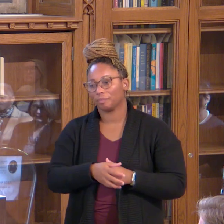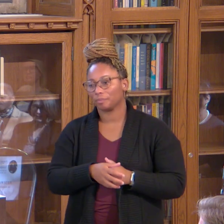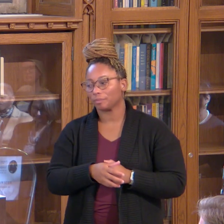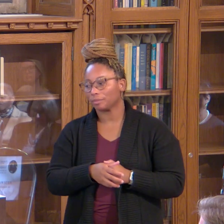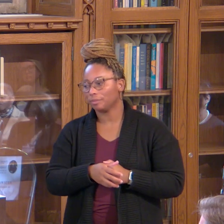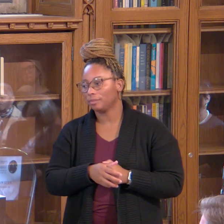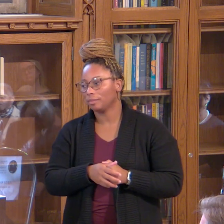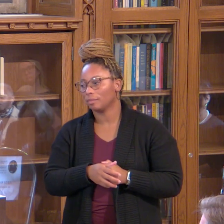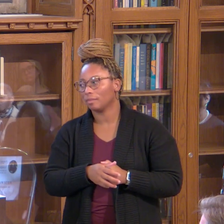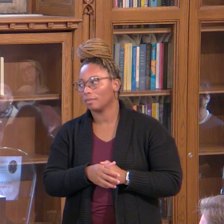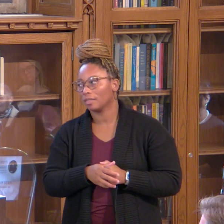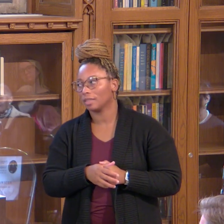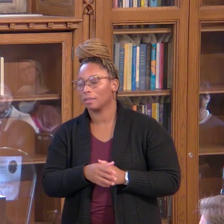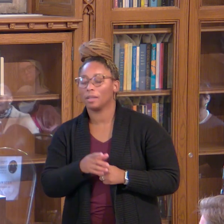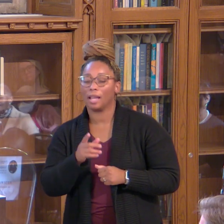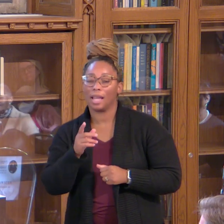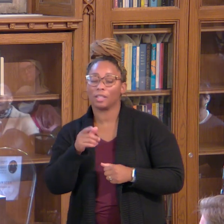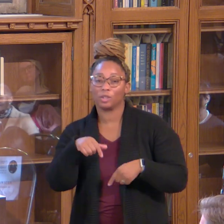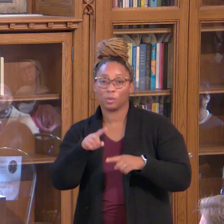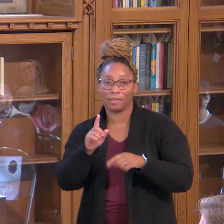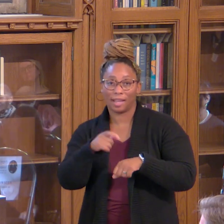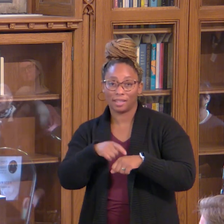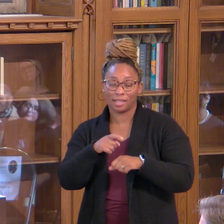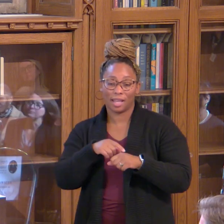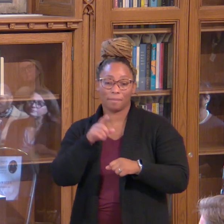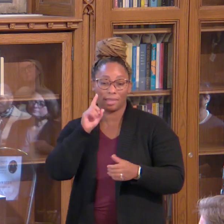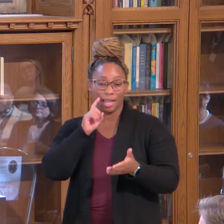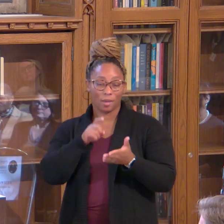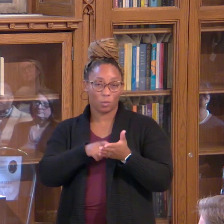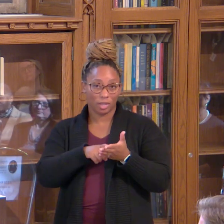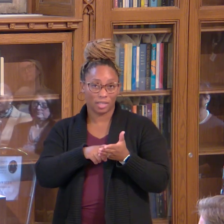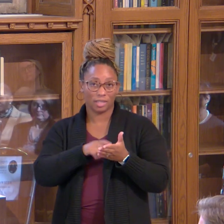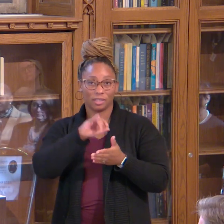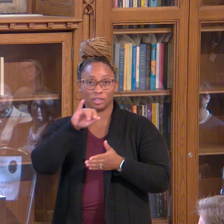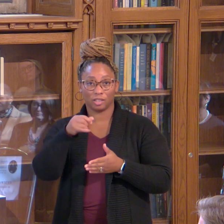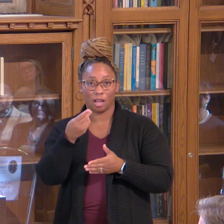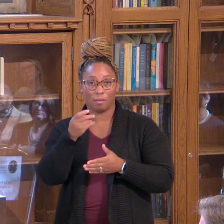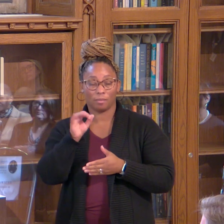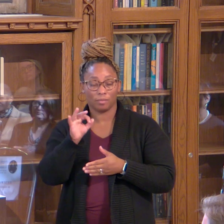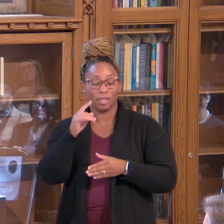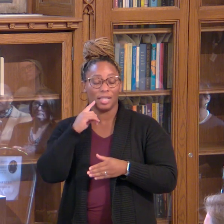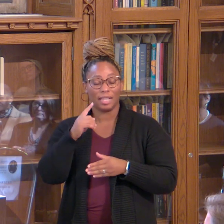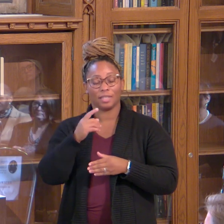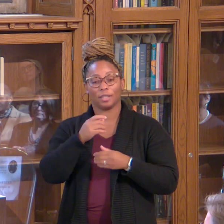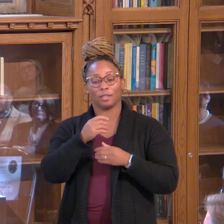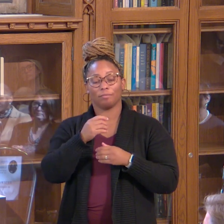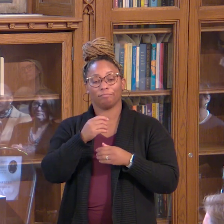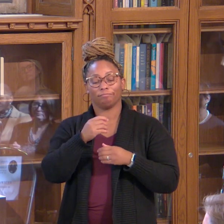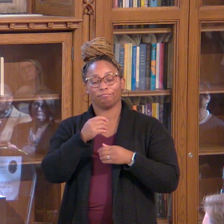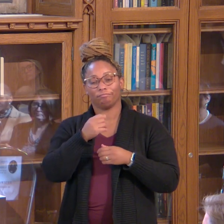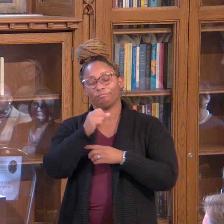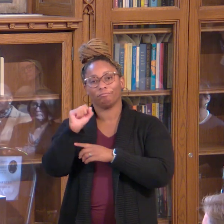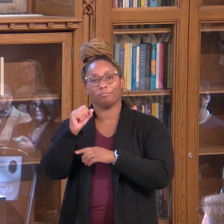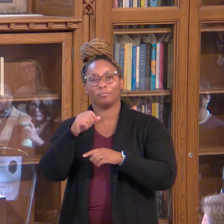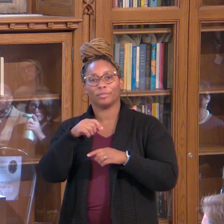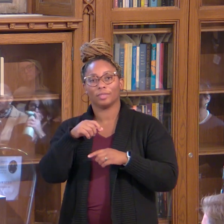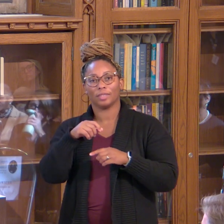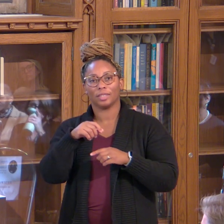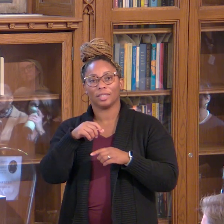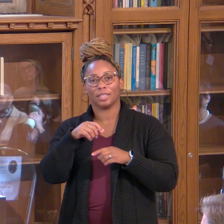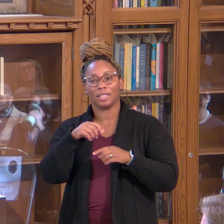Years also witnessed John hope Franklin's Mercurial rise to preeminence in the leadership of the